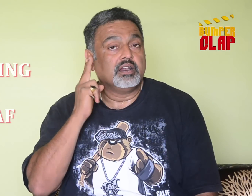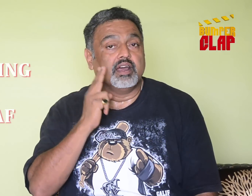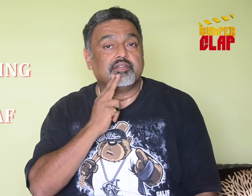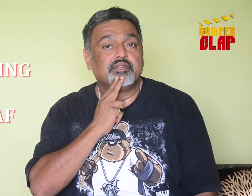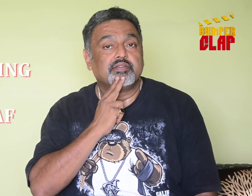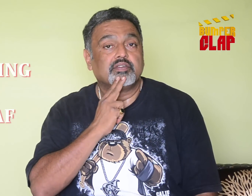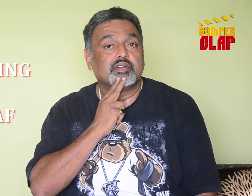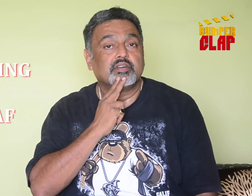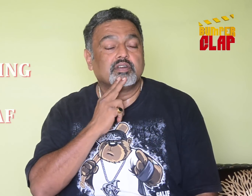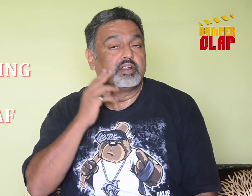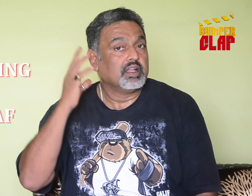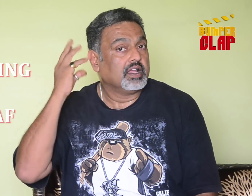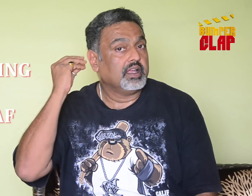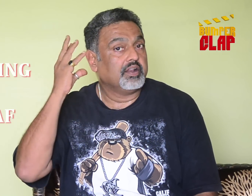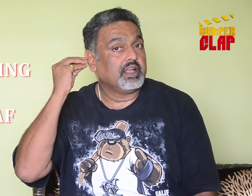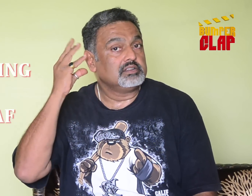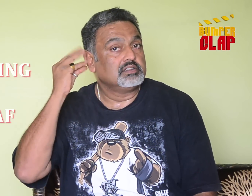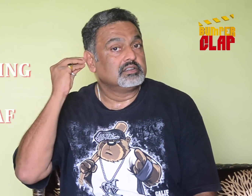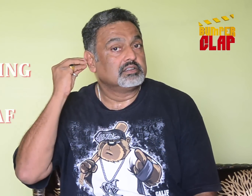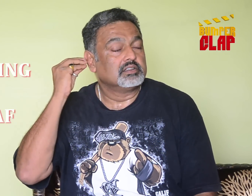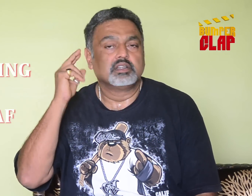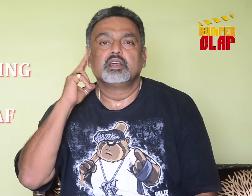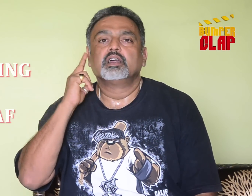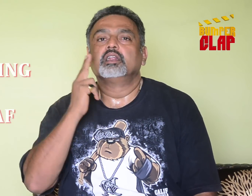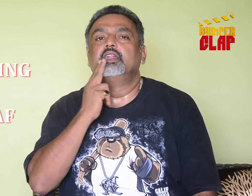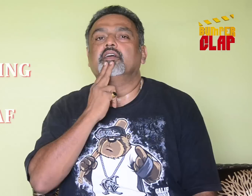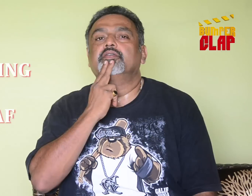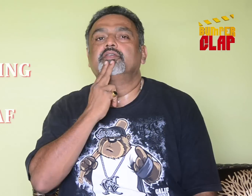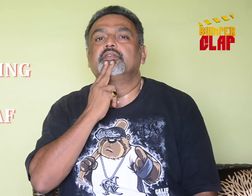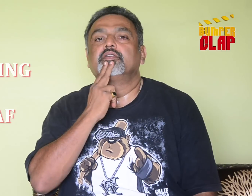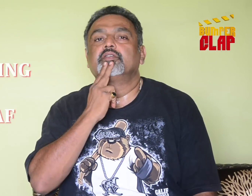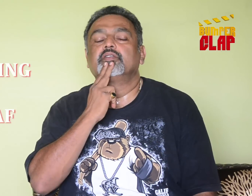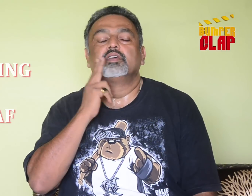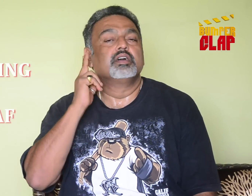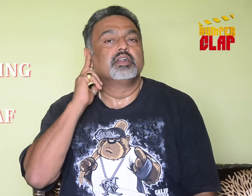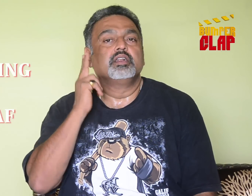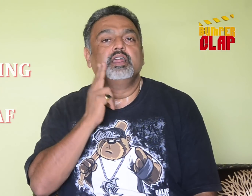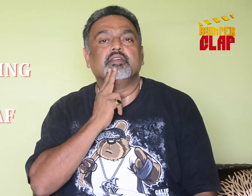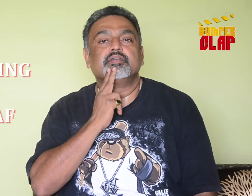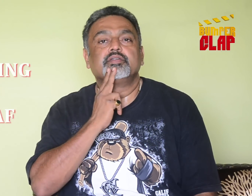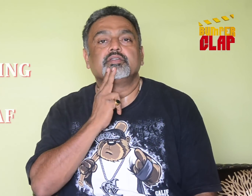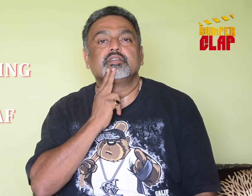Deaf. Hearing, deaf, deaf.